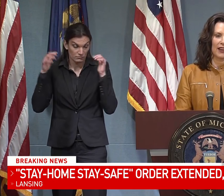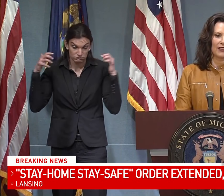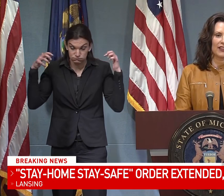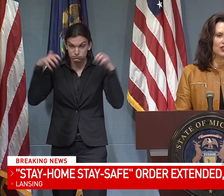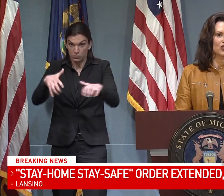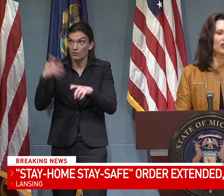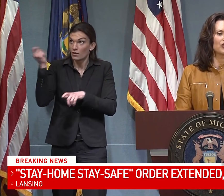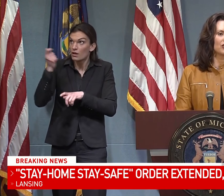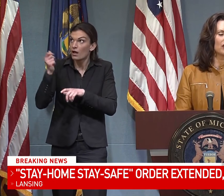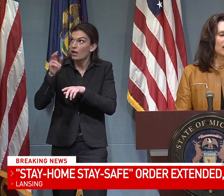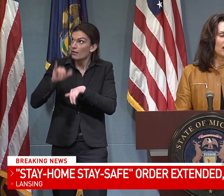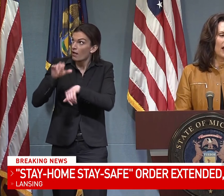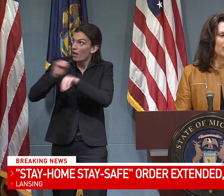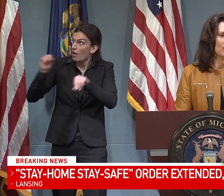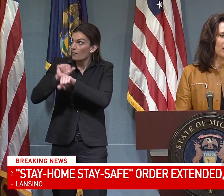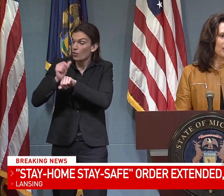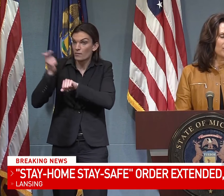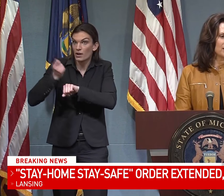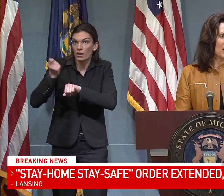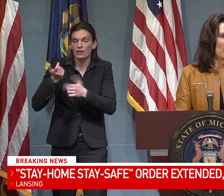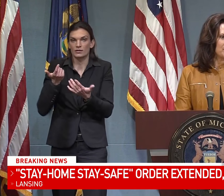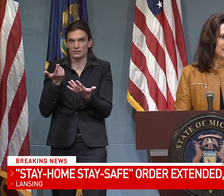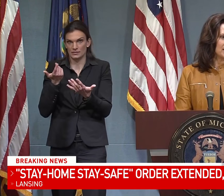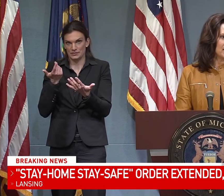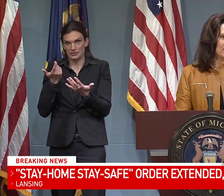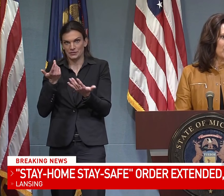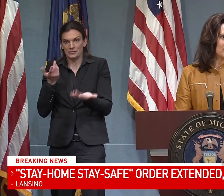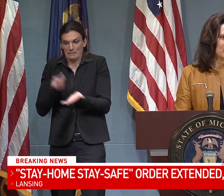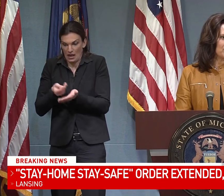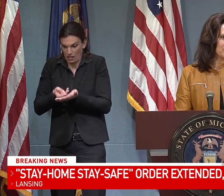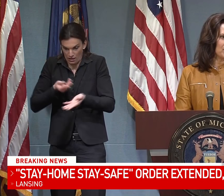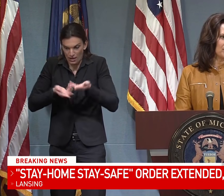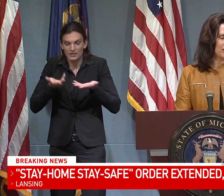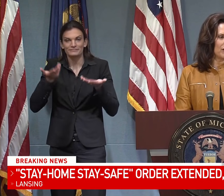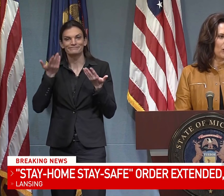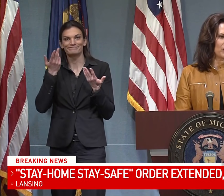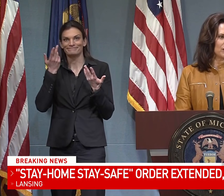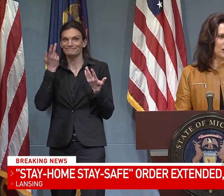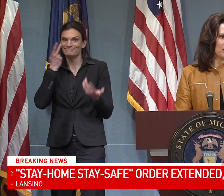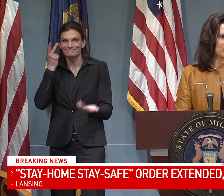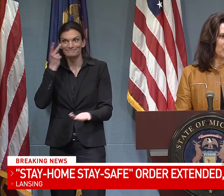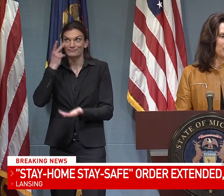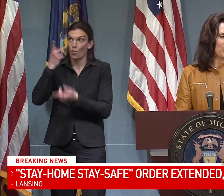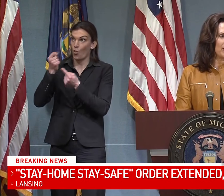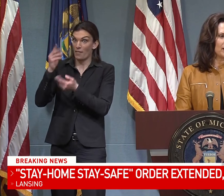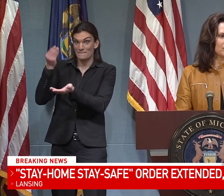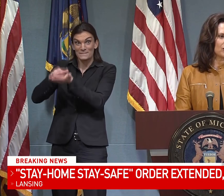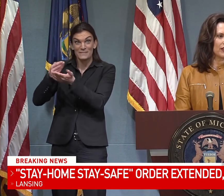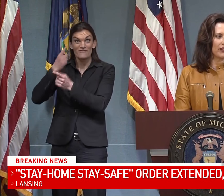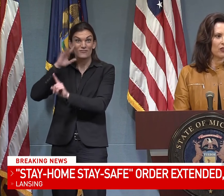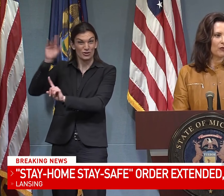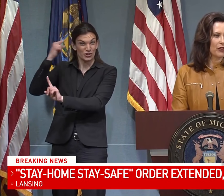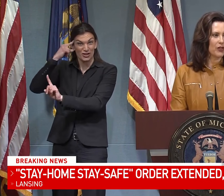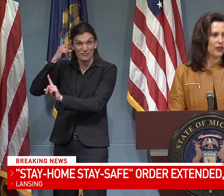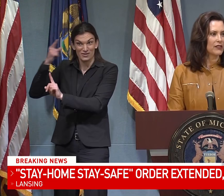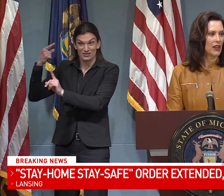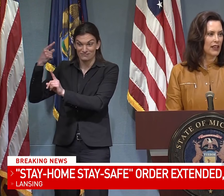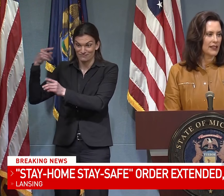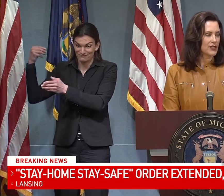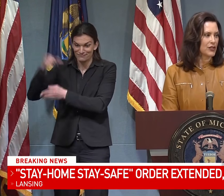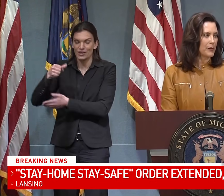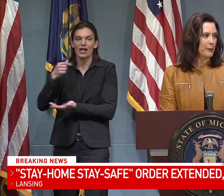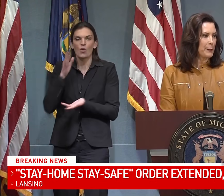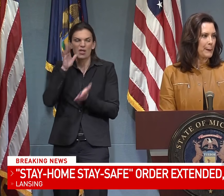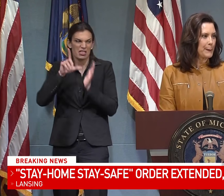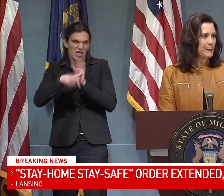gets. At this juncture, I don't know that there's an update to give you in terms of what those numbers are, but we can certainly follow up with you and